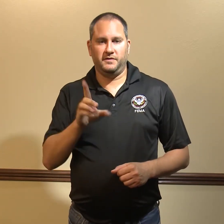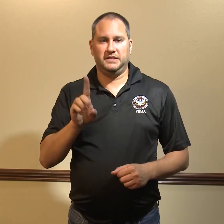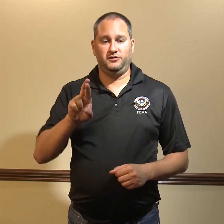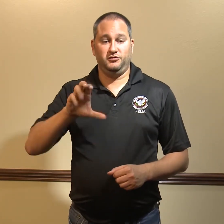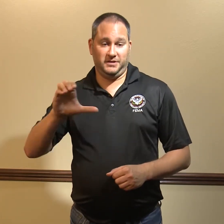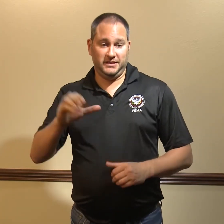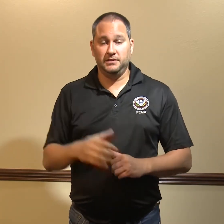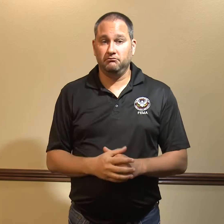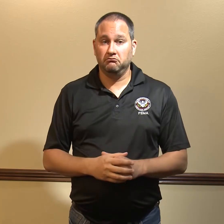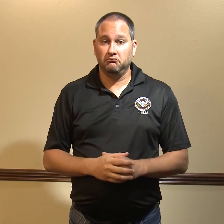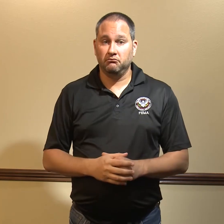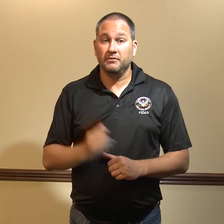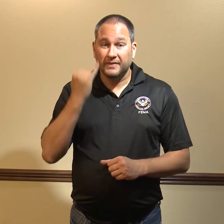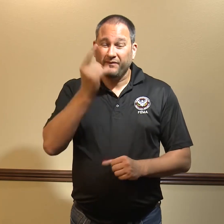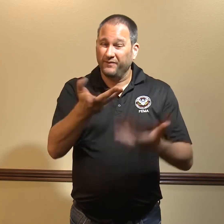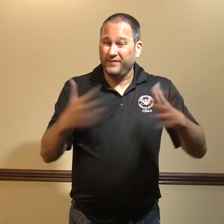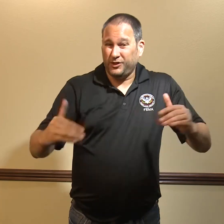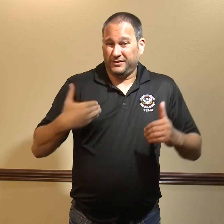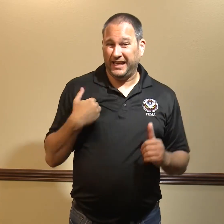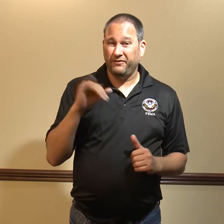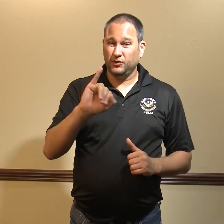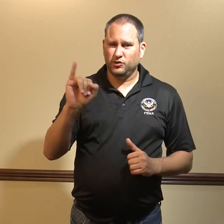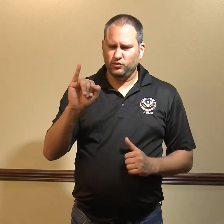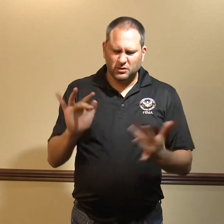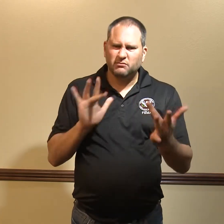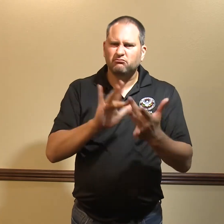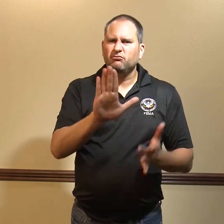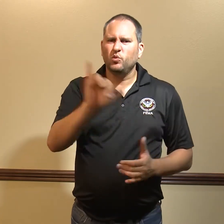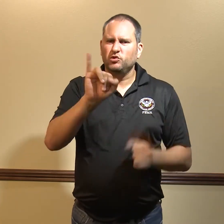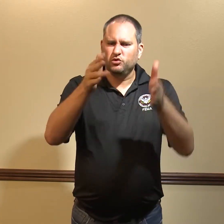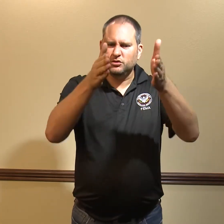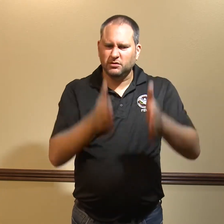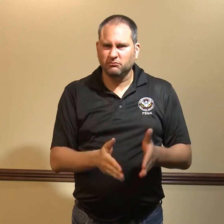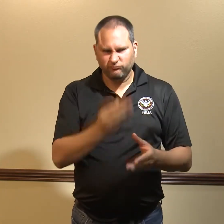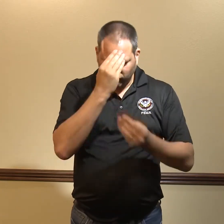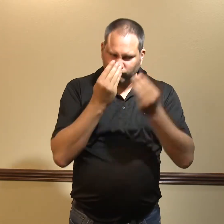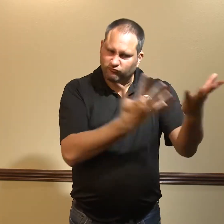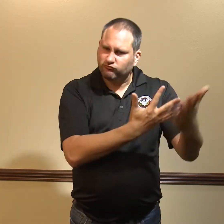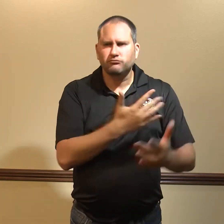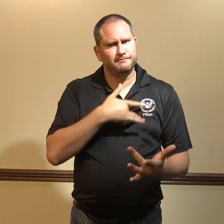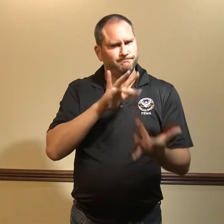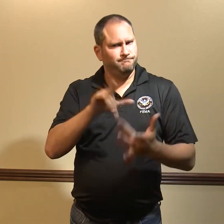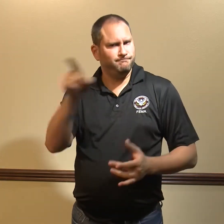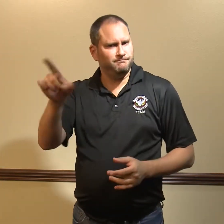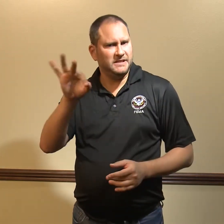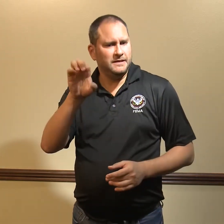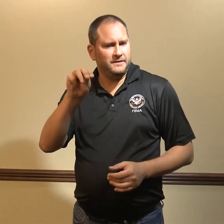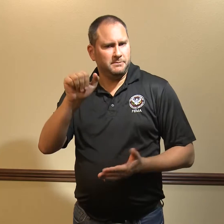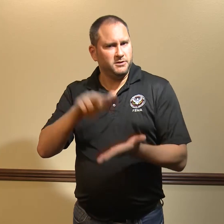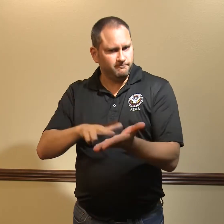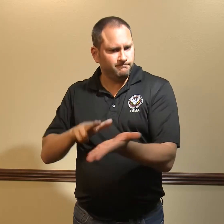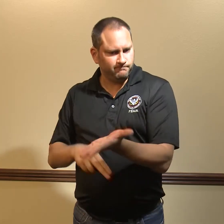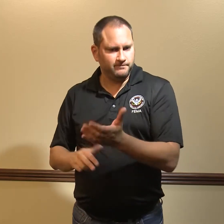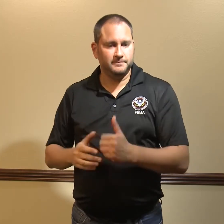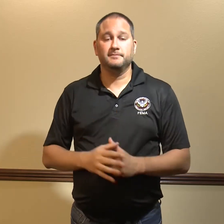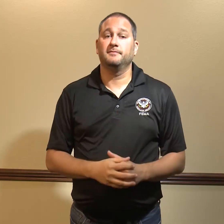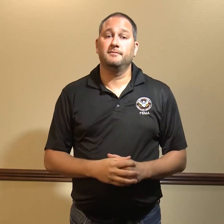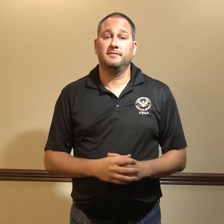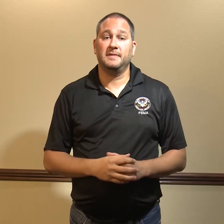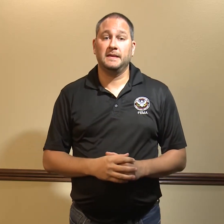recovery.mo.gov/www.fema.gov/DRCOR. If you have insurance, contact your agent and register with FEMA. When calling FEMA,